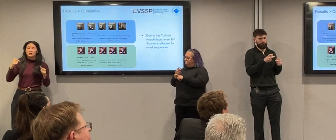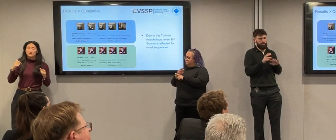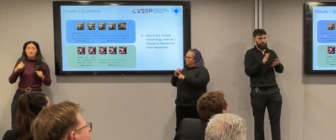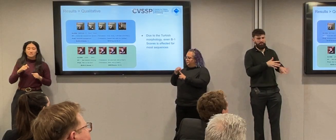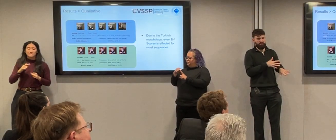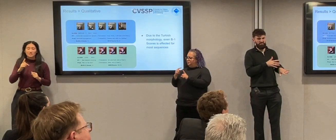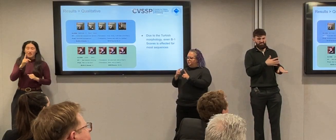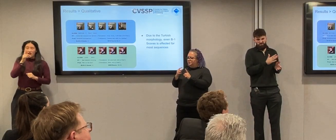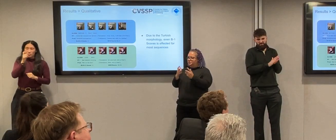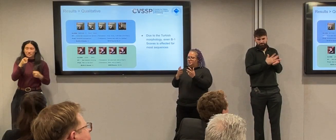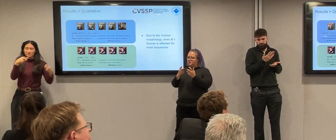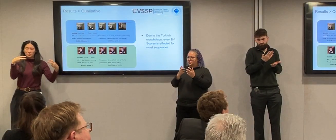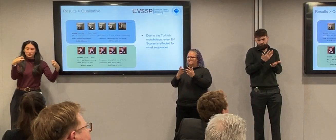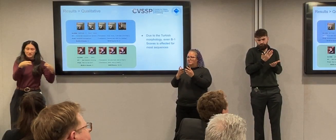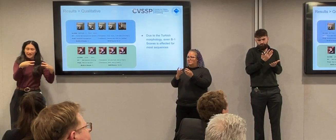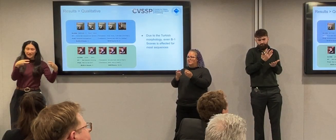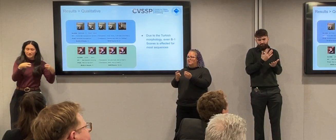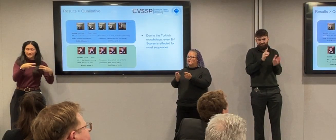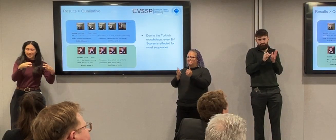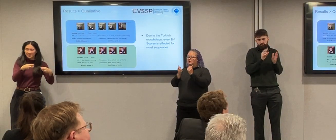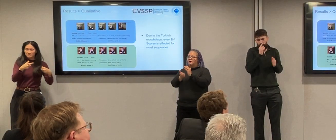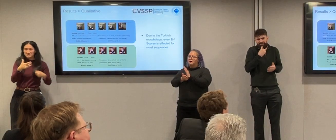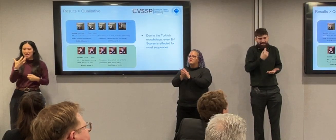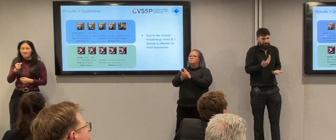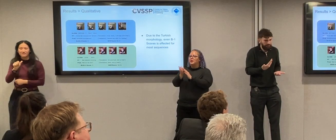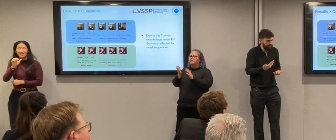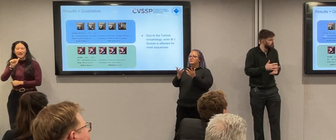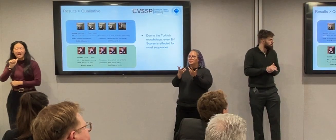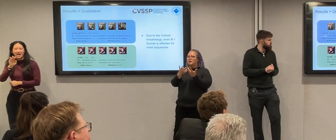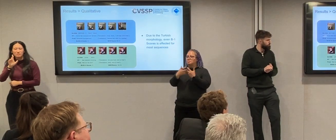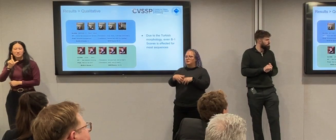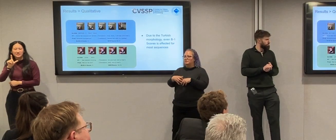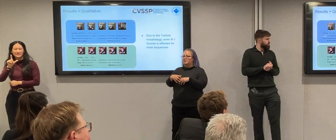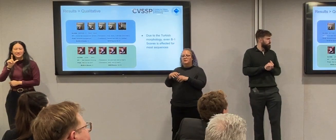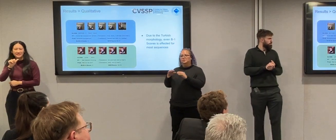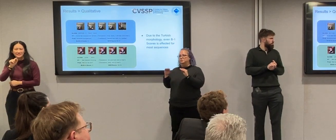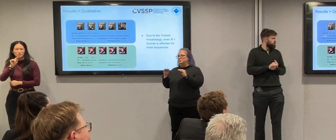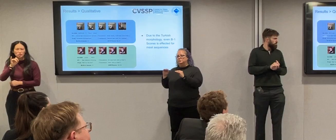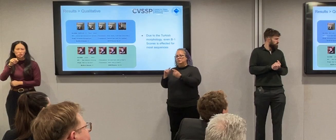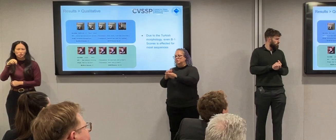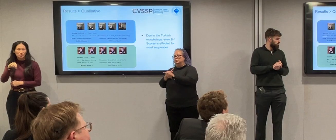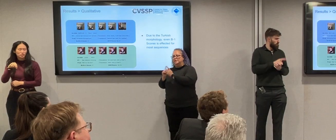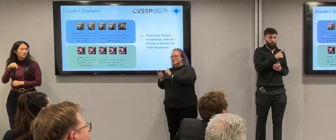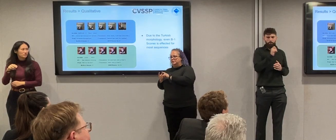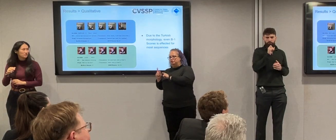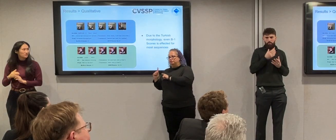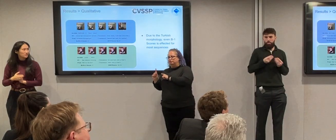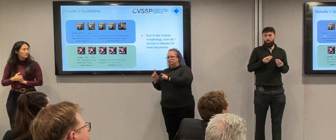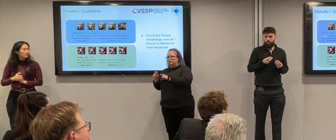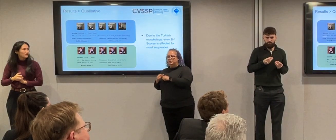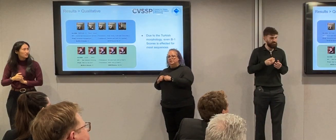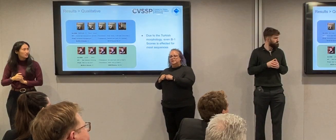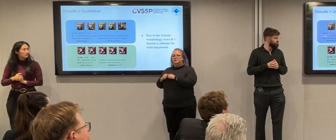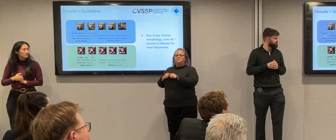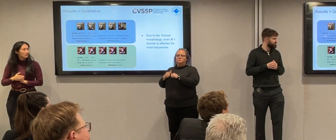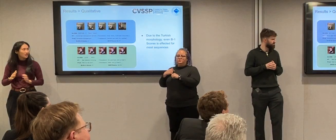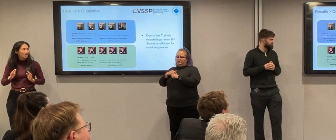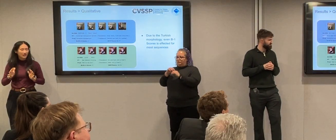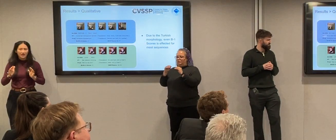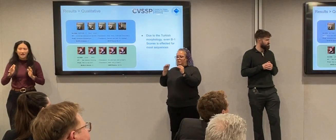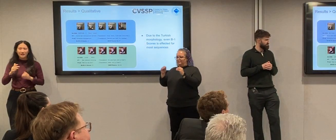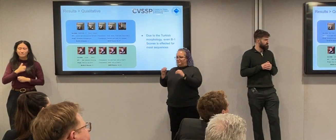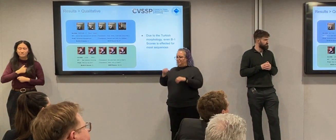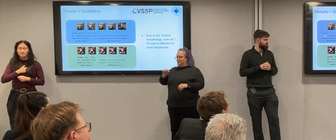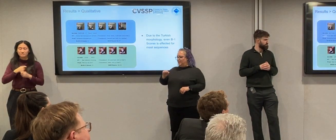not an ablation for this. But to add this, we have more than, sorry, this is